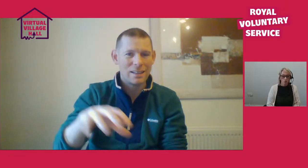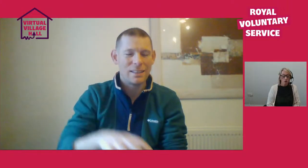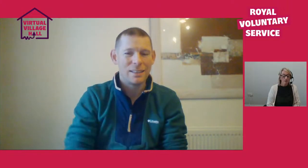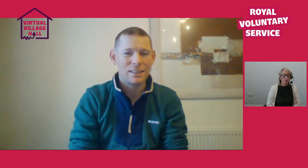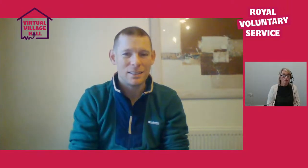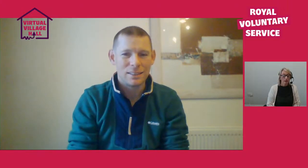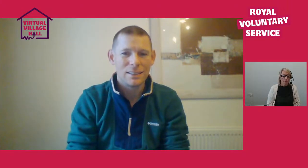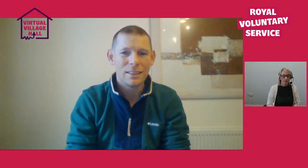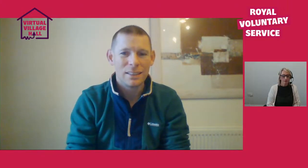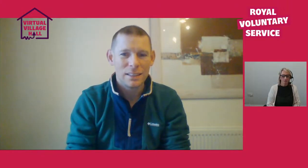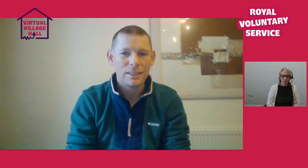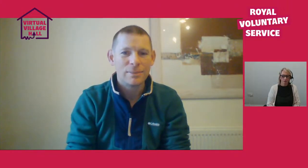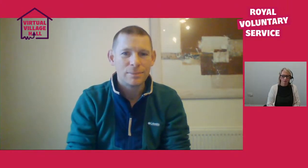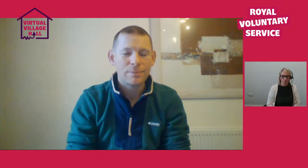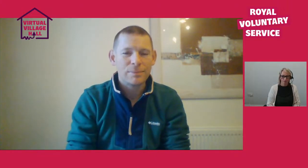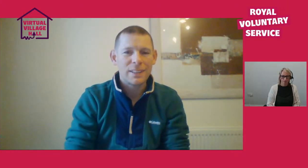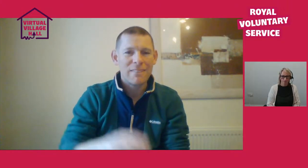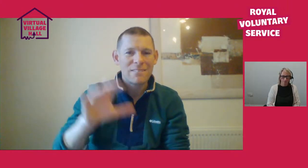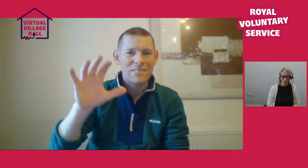And it was a villa.